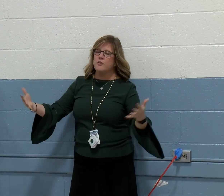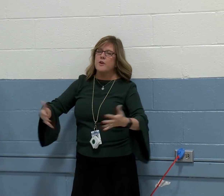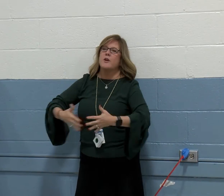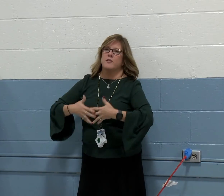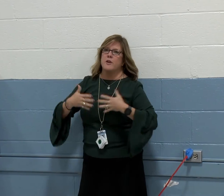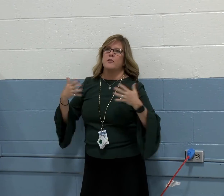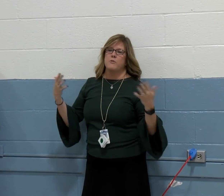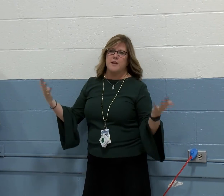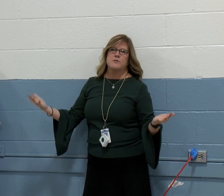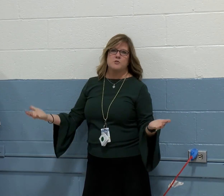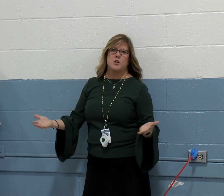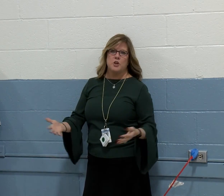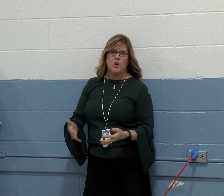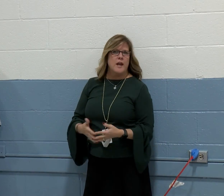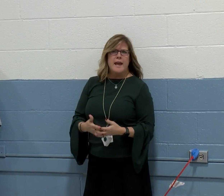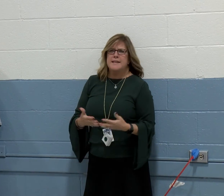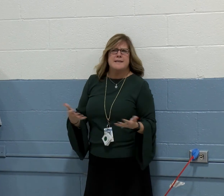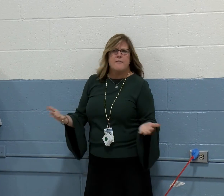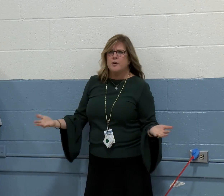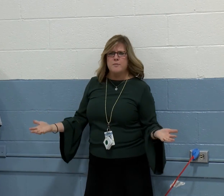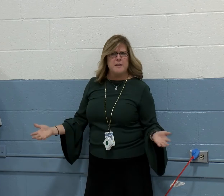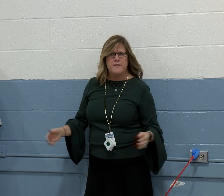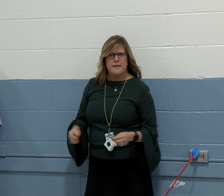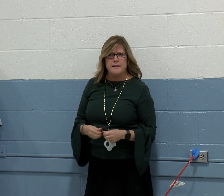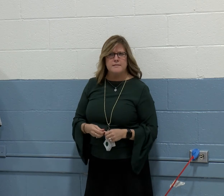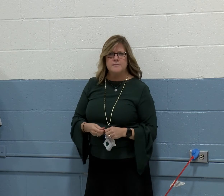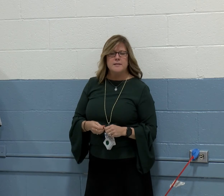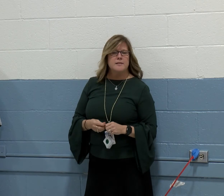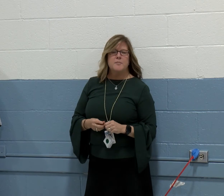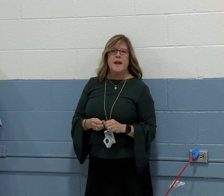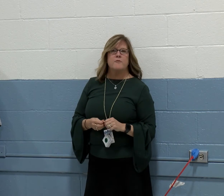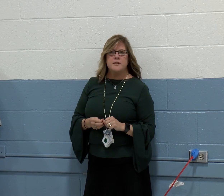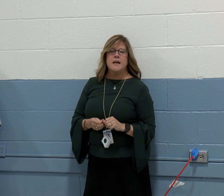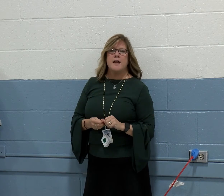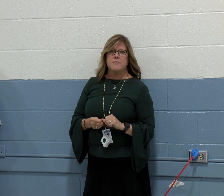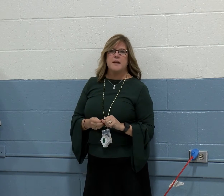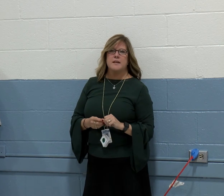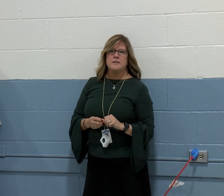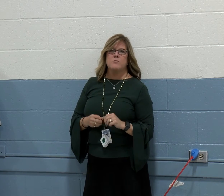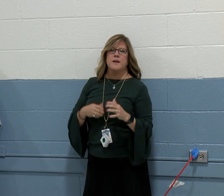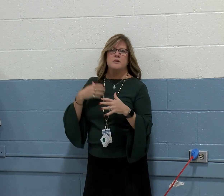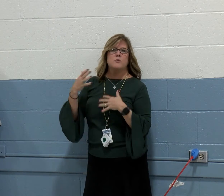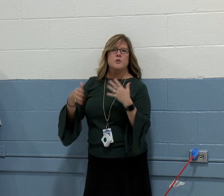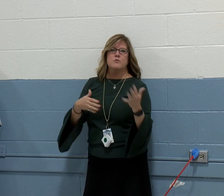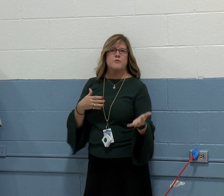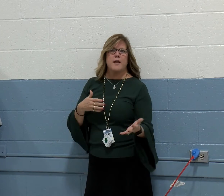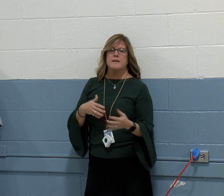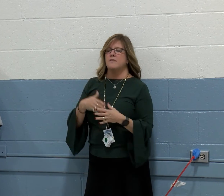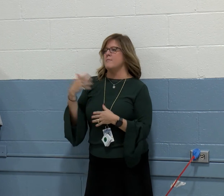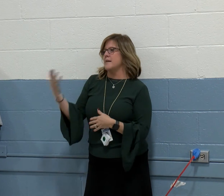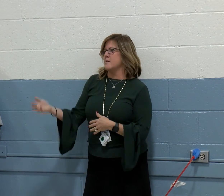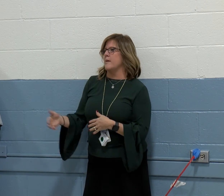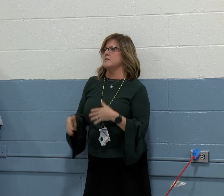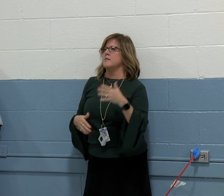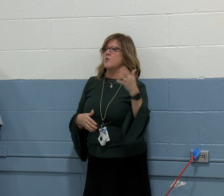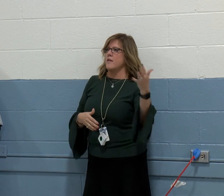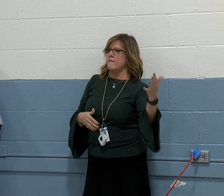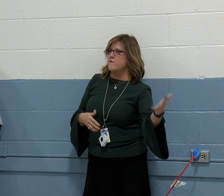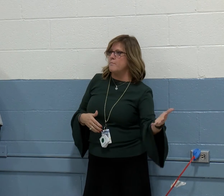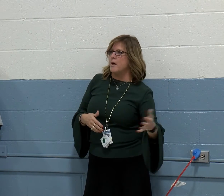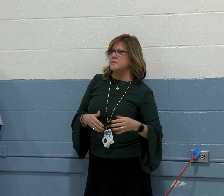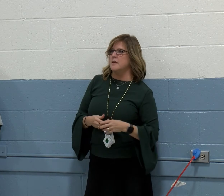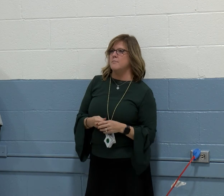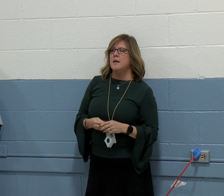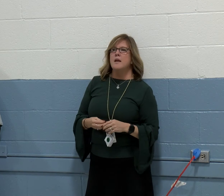making sure their things are secure is never gonna be offended. But every time my kids ran into a new friend on the basketball team or